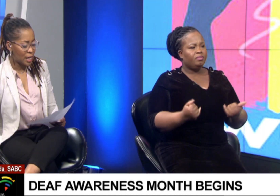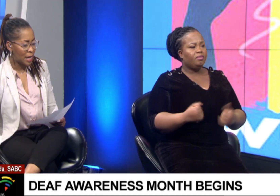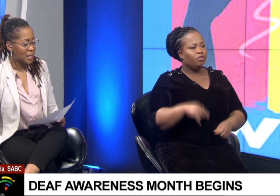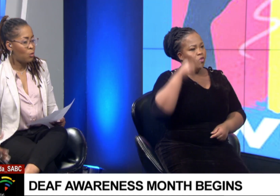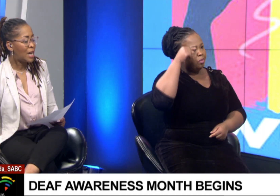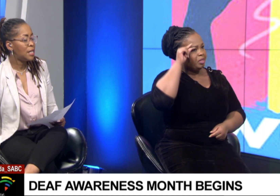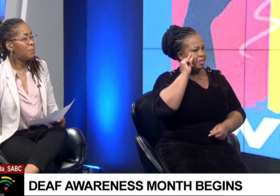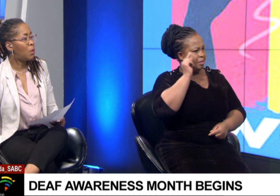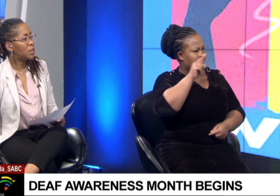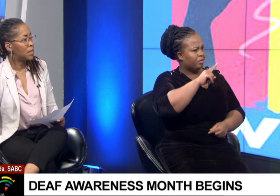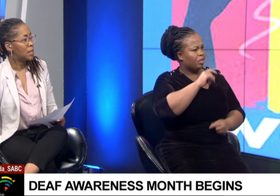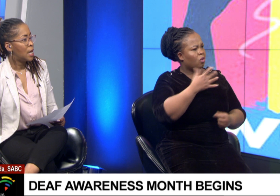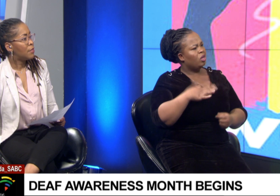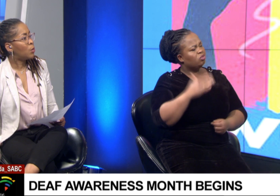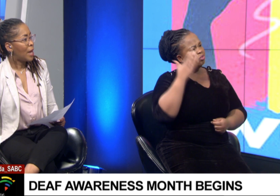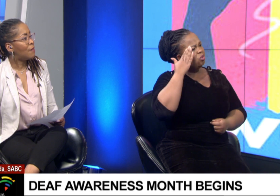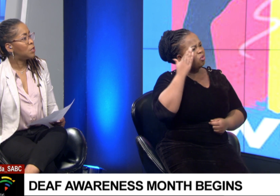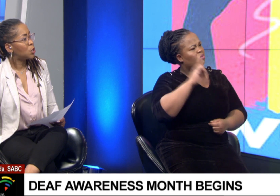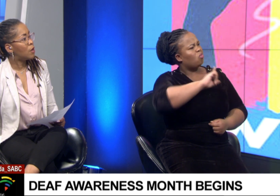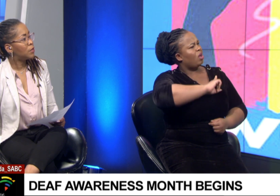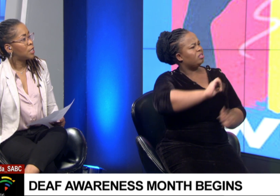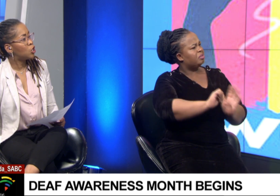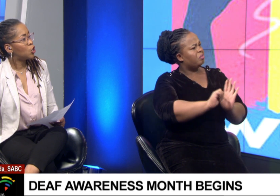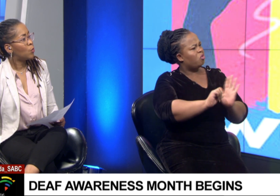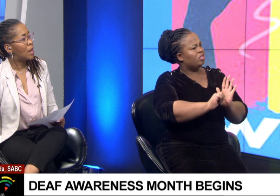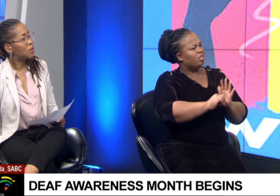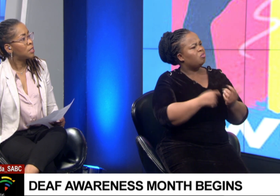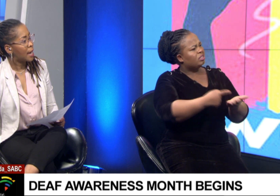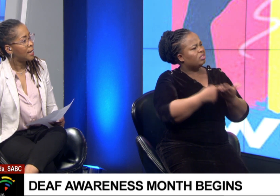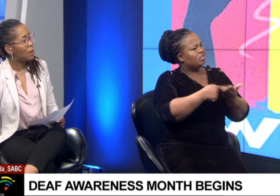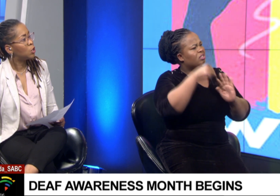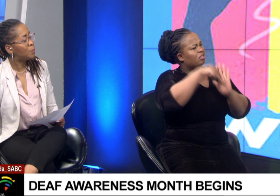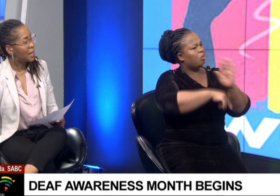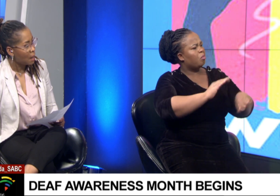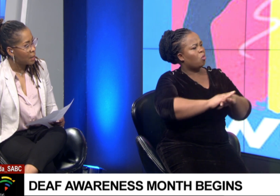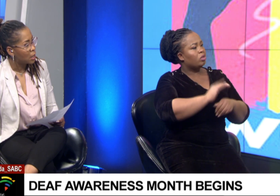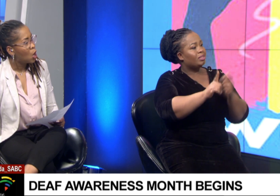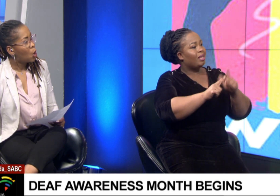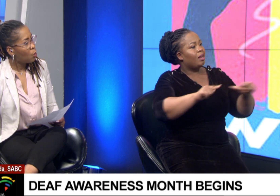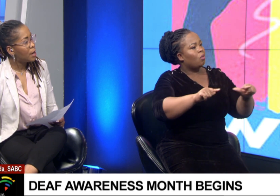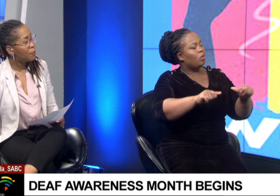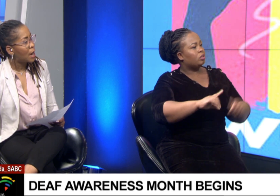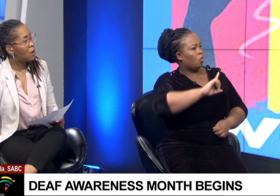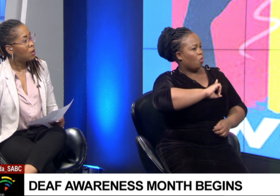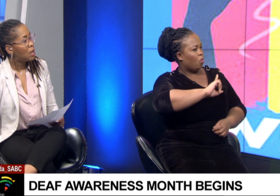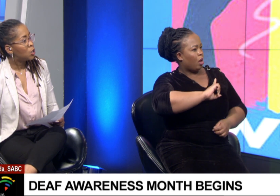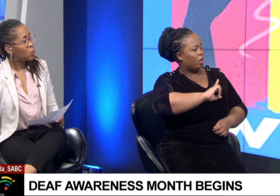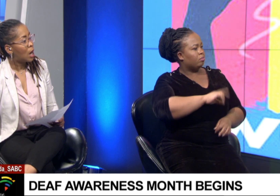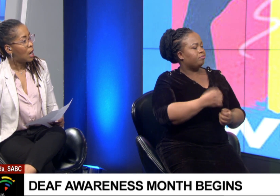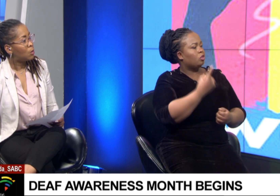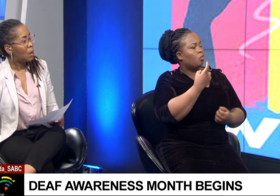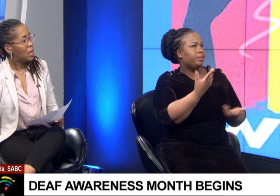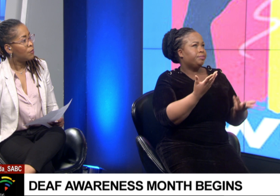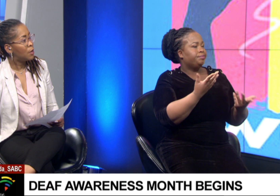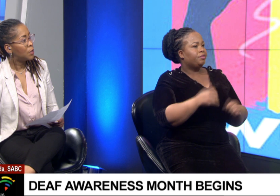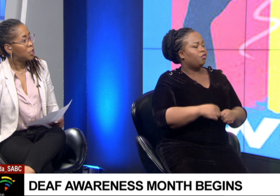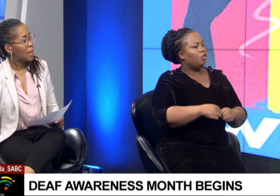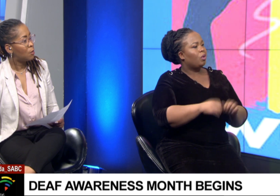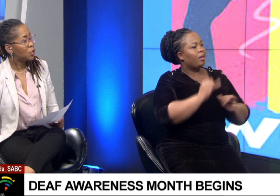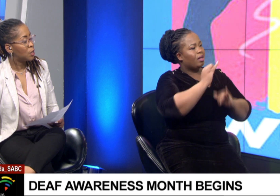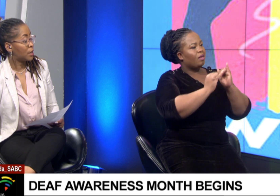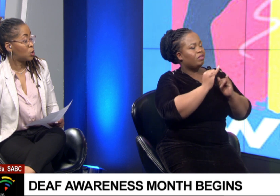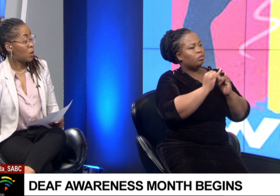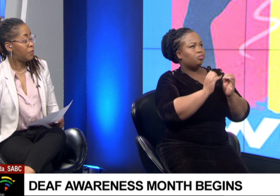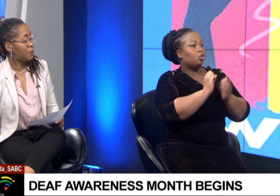bring you in here and I say, why is it important that we have this conversation around sign language becoming one of our 11